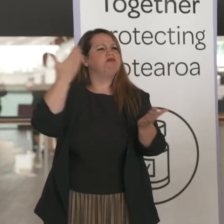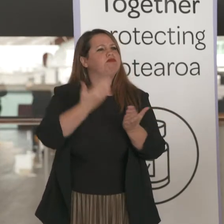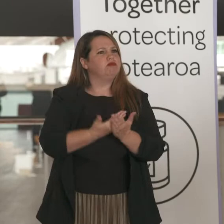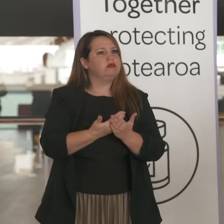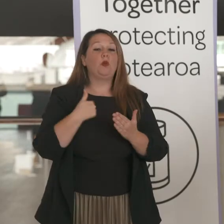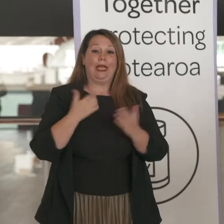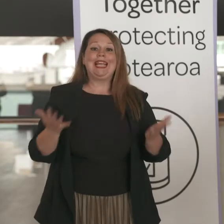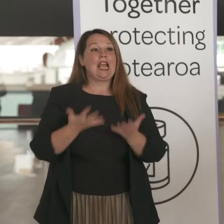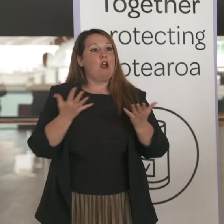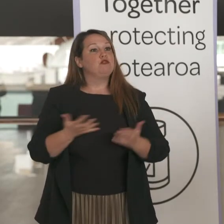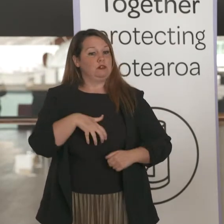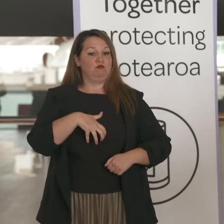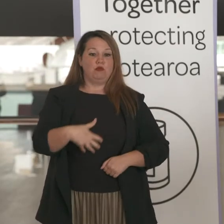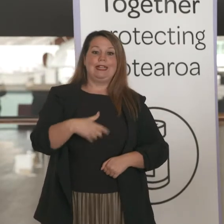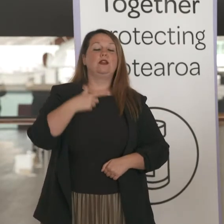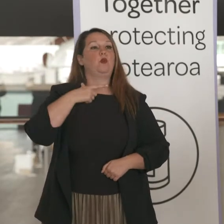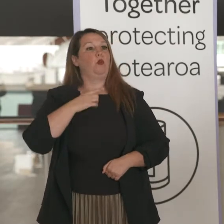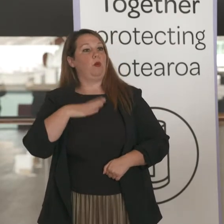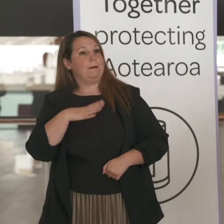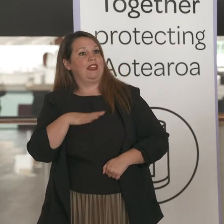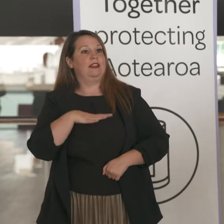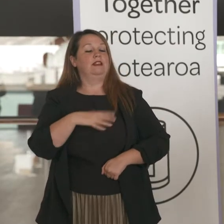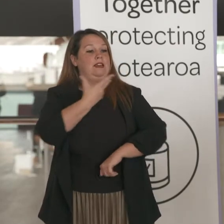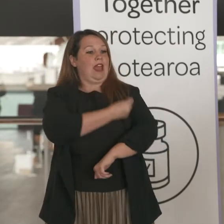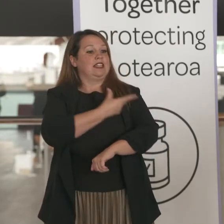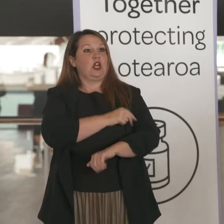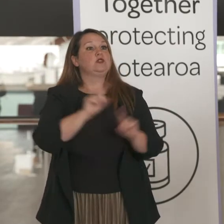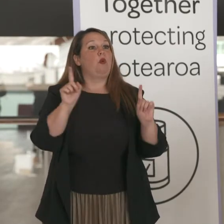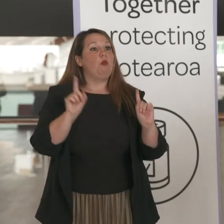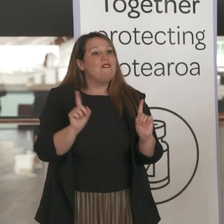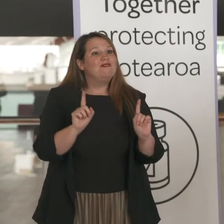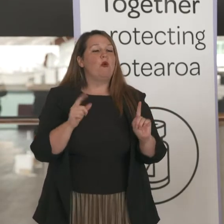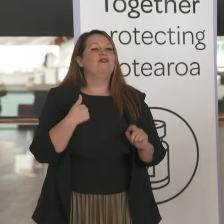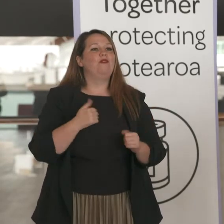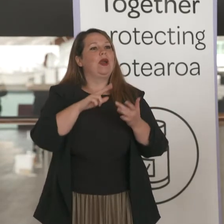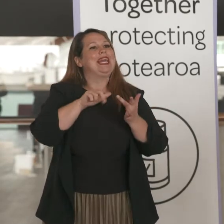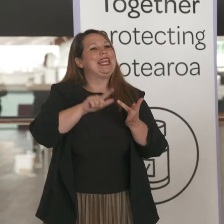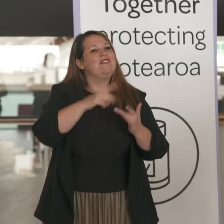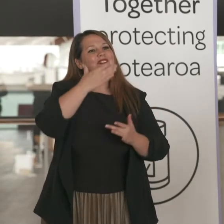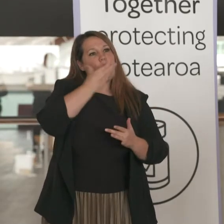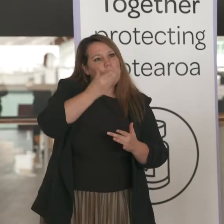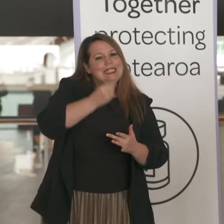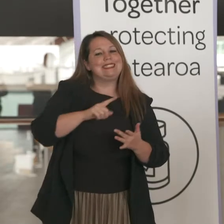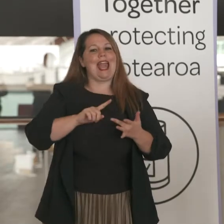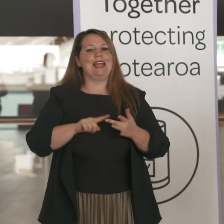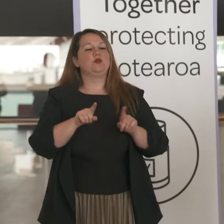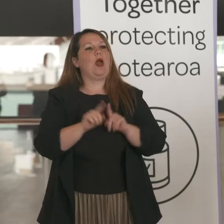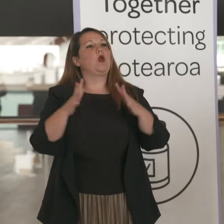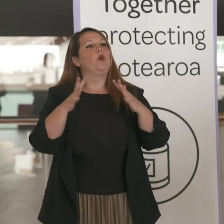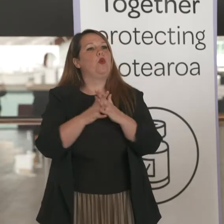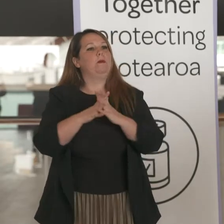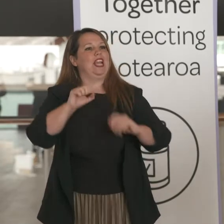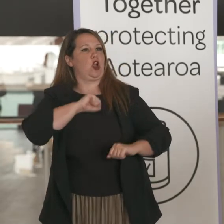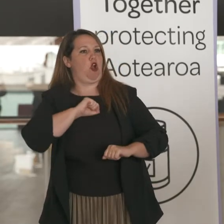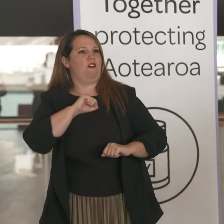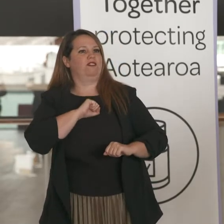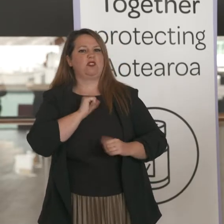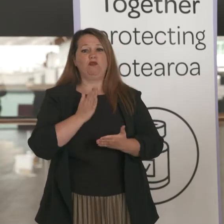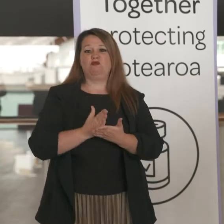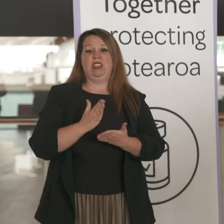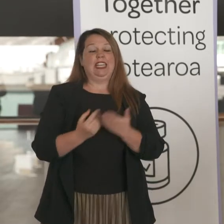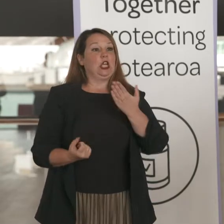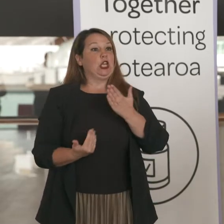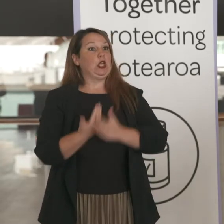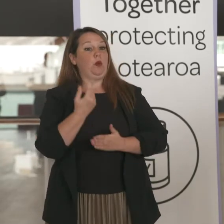pregnant women against influenza and whooping cough. So this is not something that's new. And